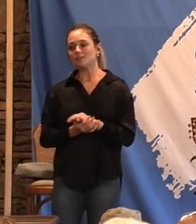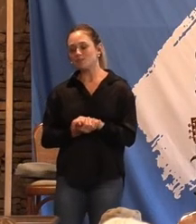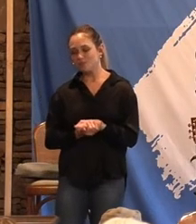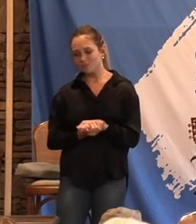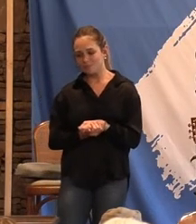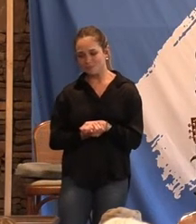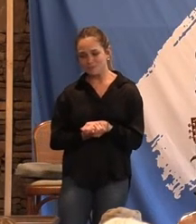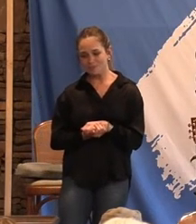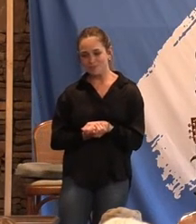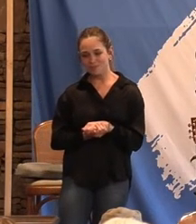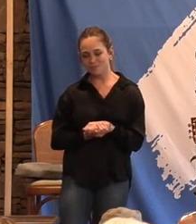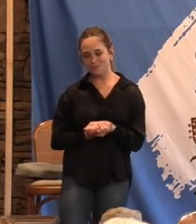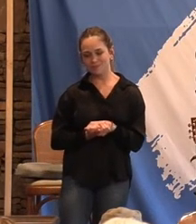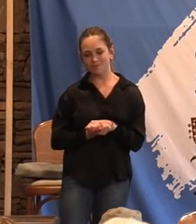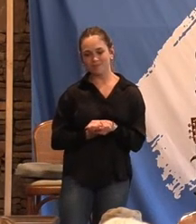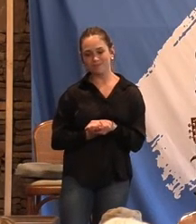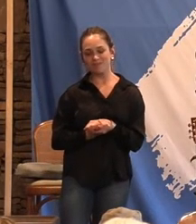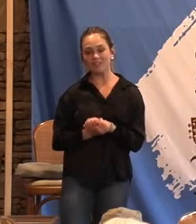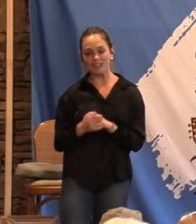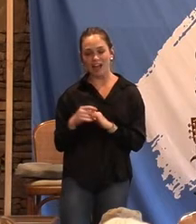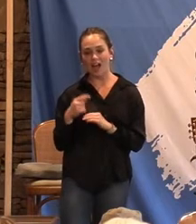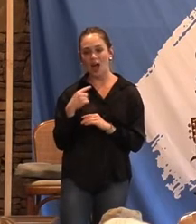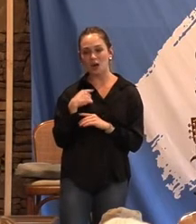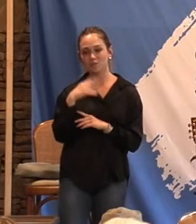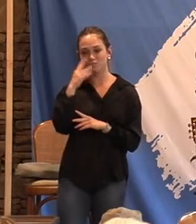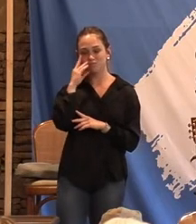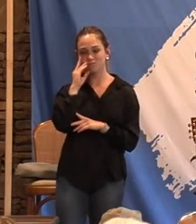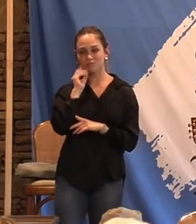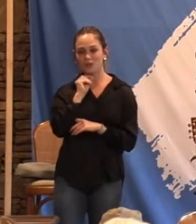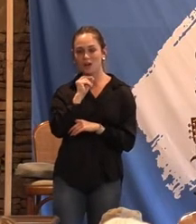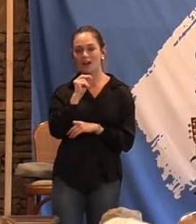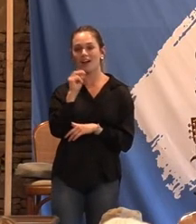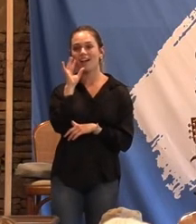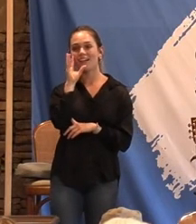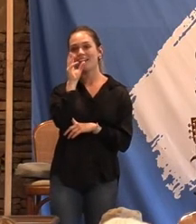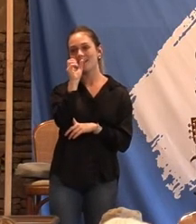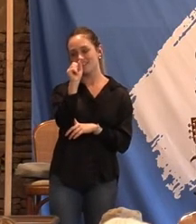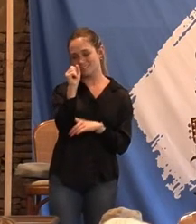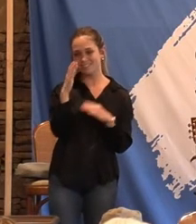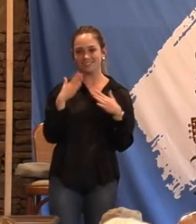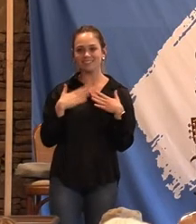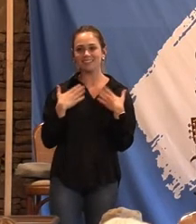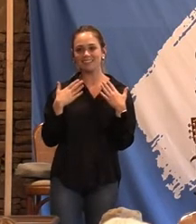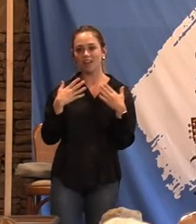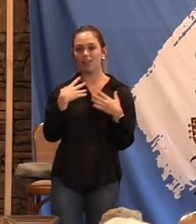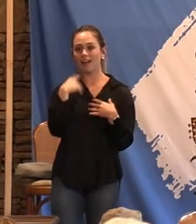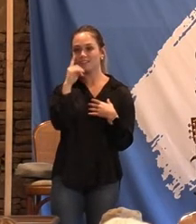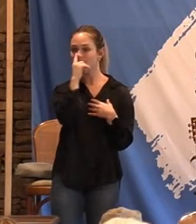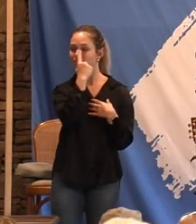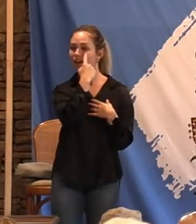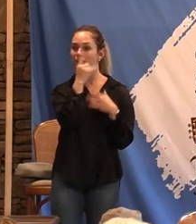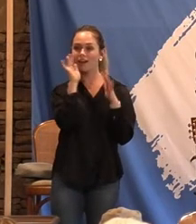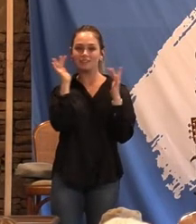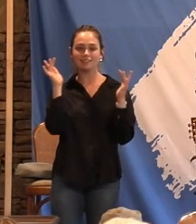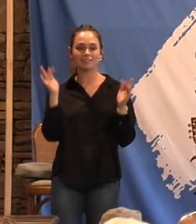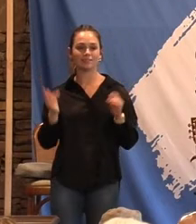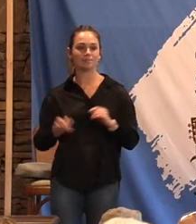and I saw the wonder and the delight in their eyes.